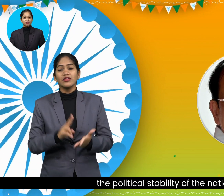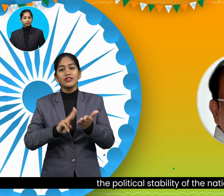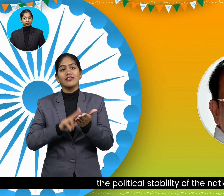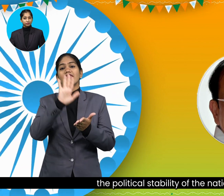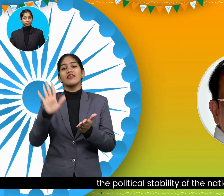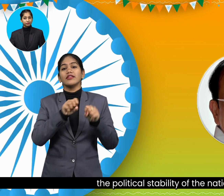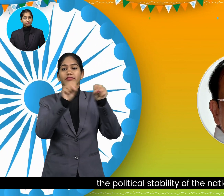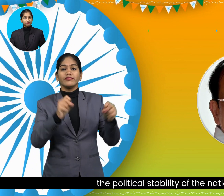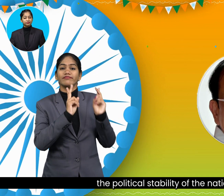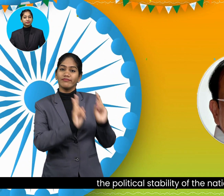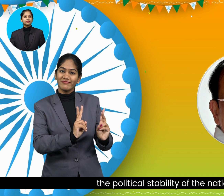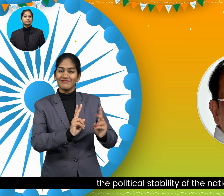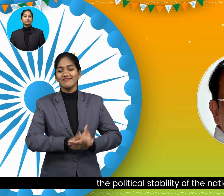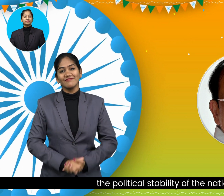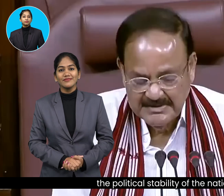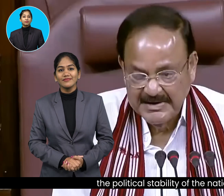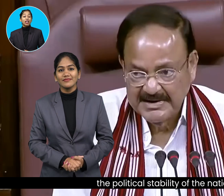nation.